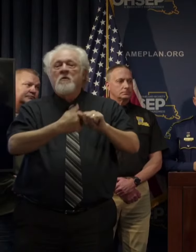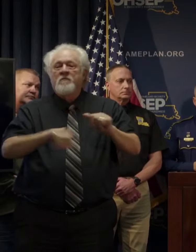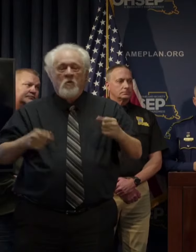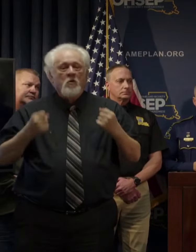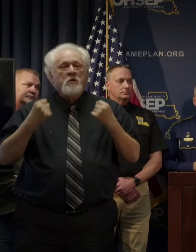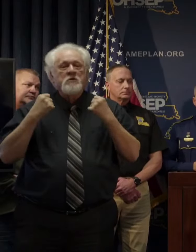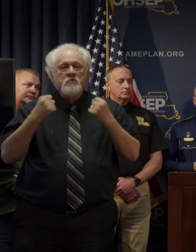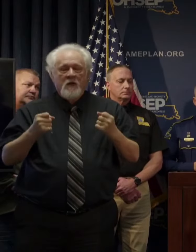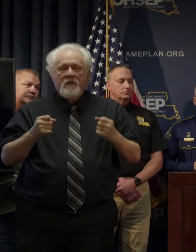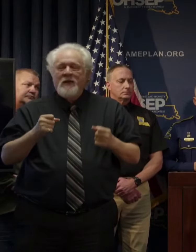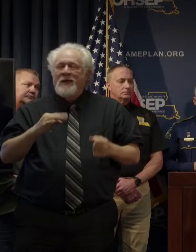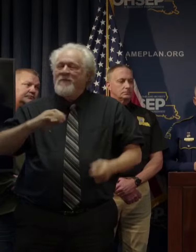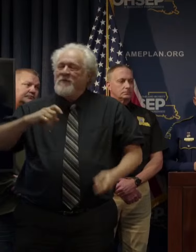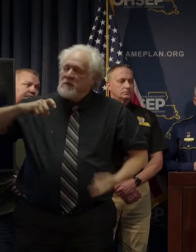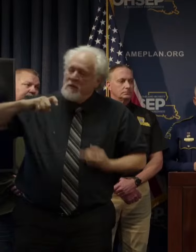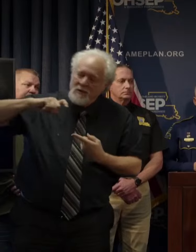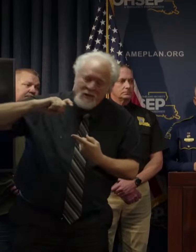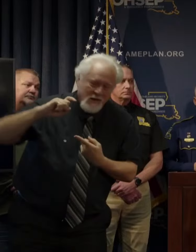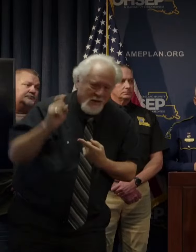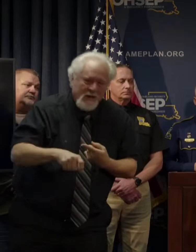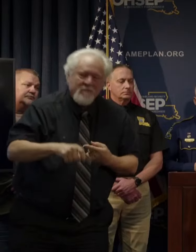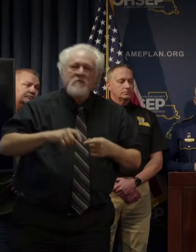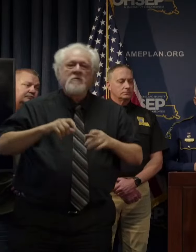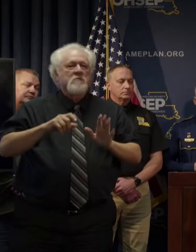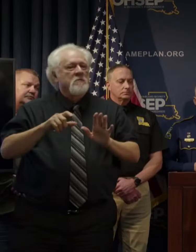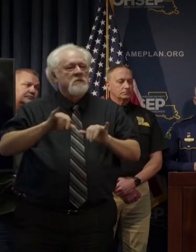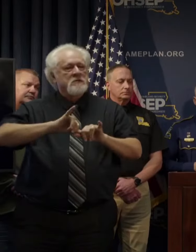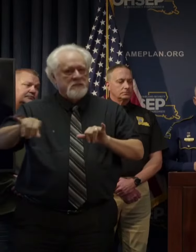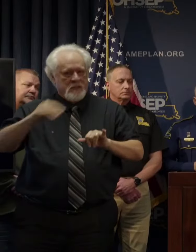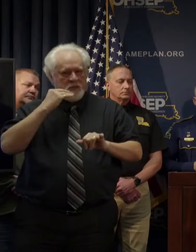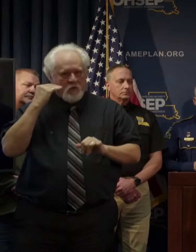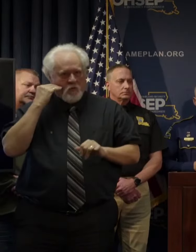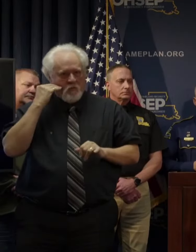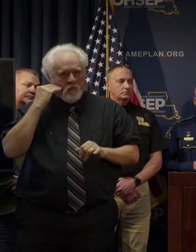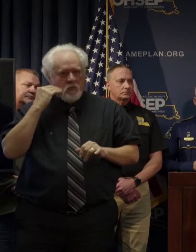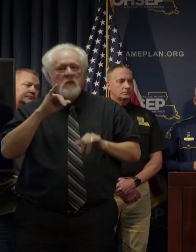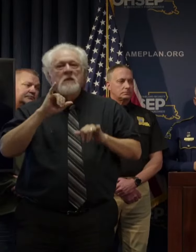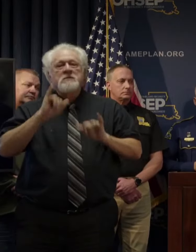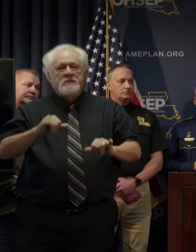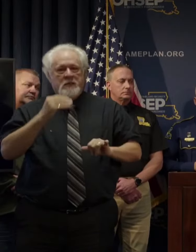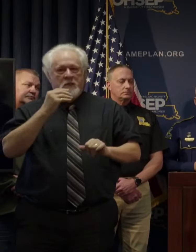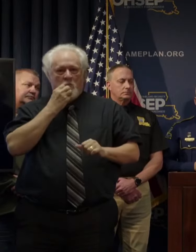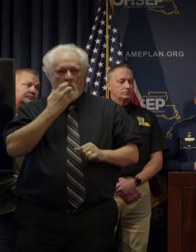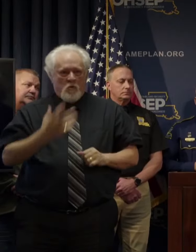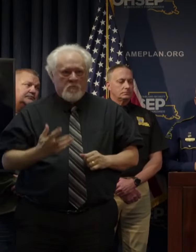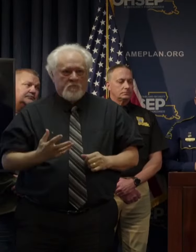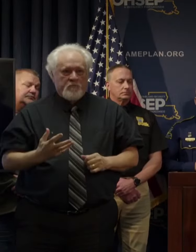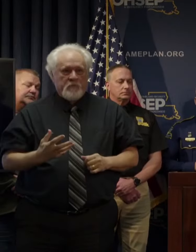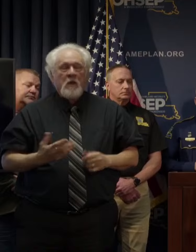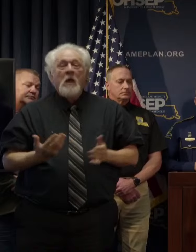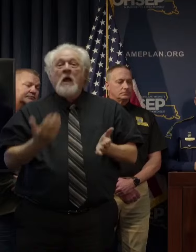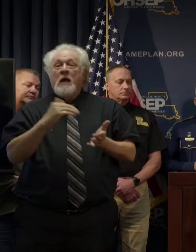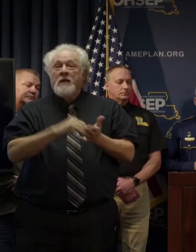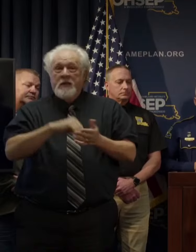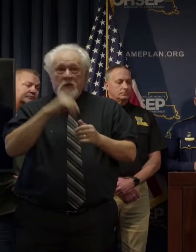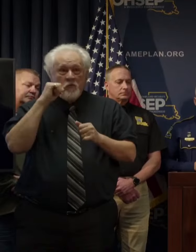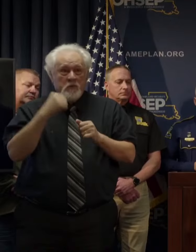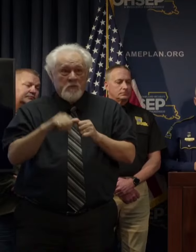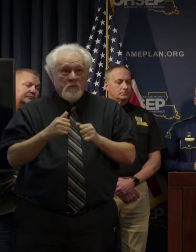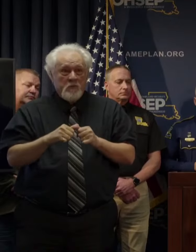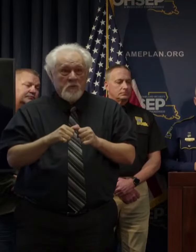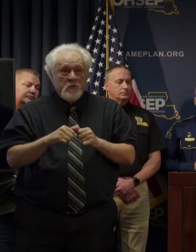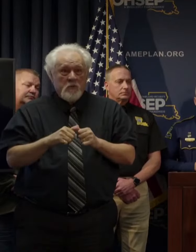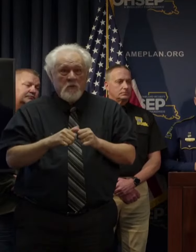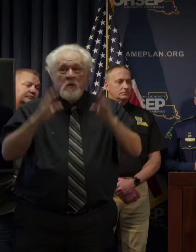you absolutely need to be on the road, stay at home and stay warm. And again, remember